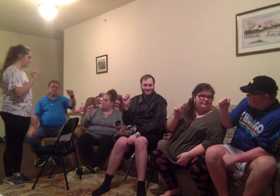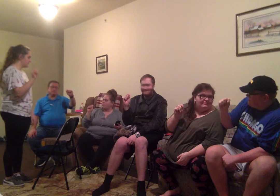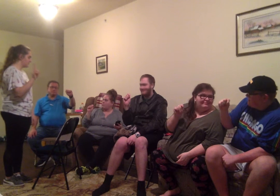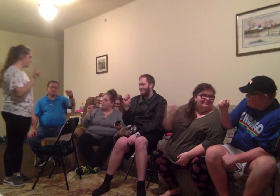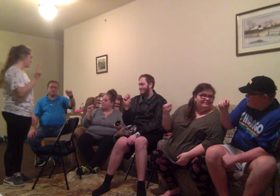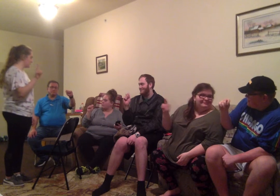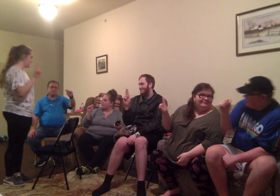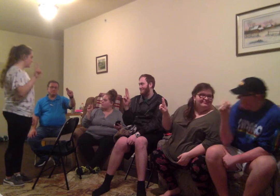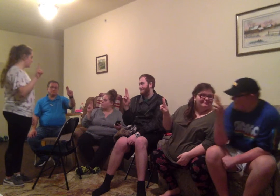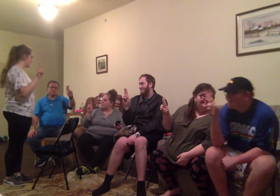U.